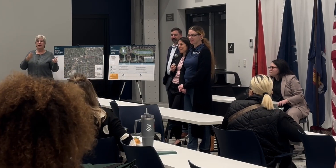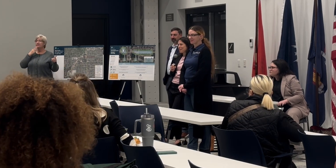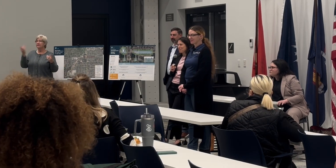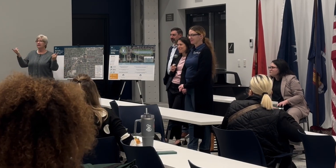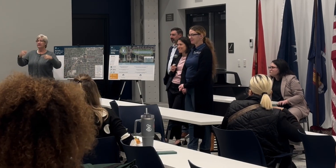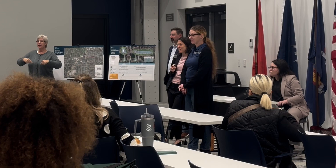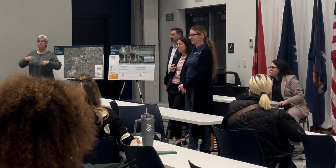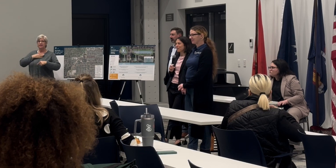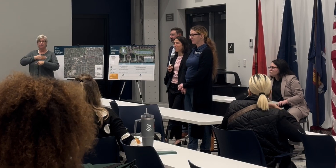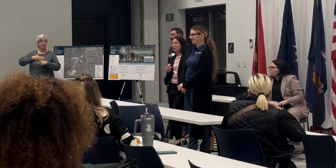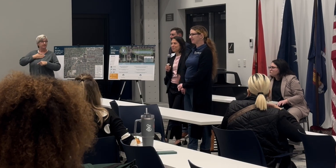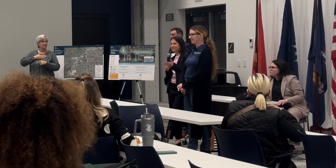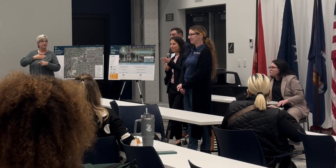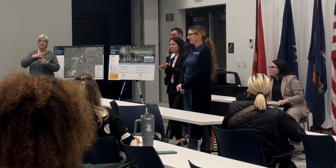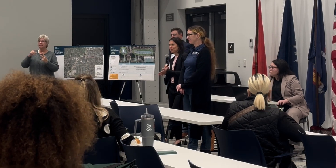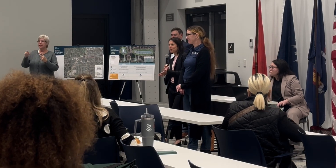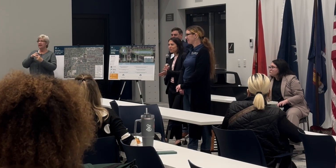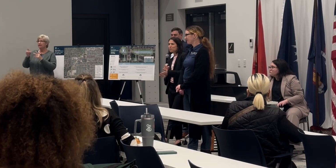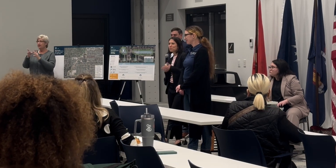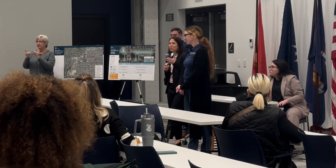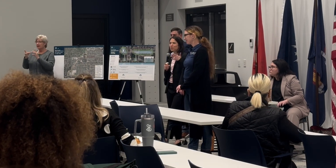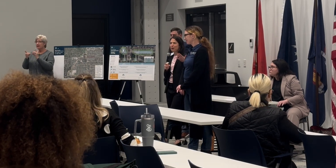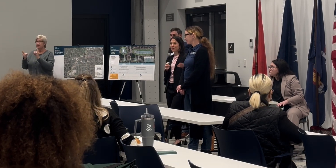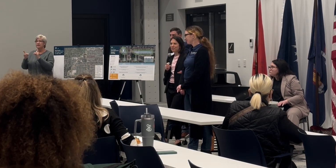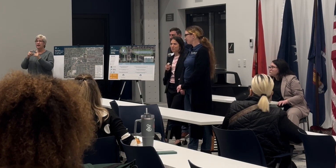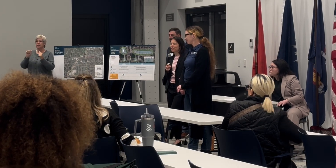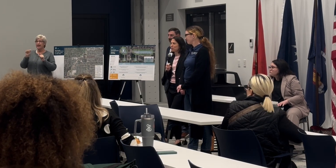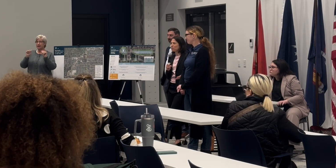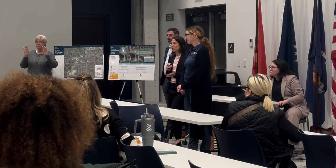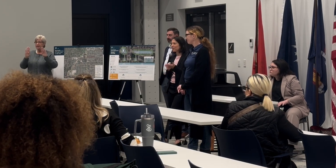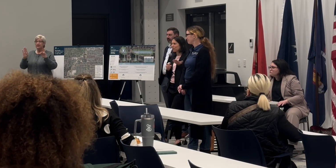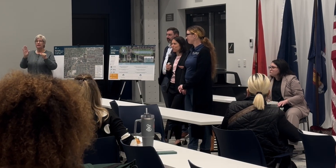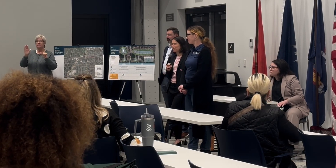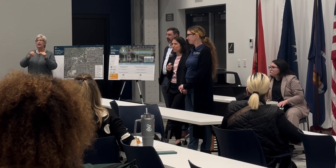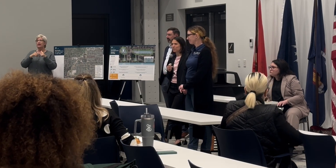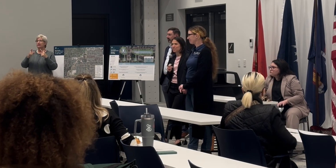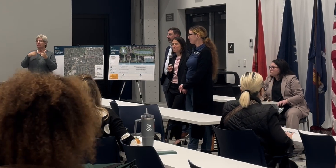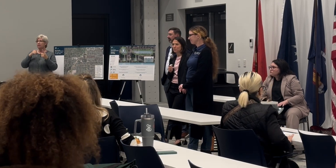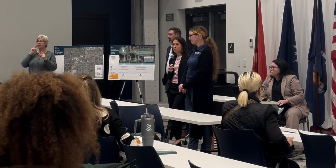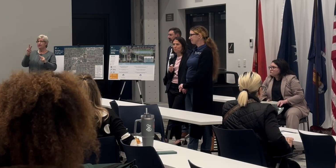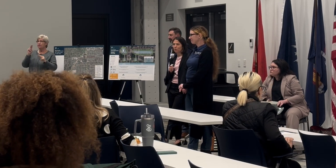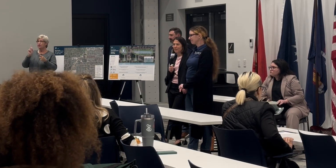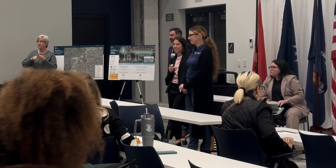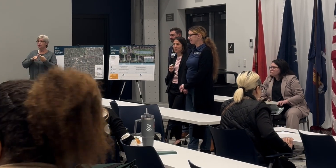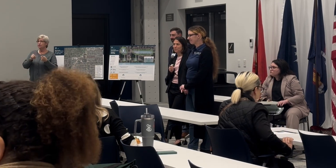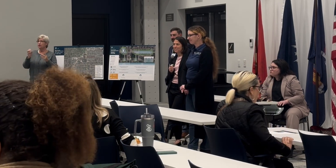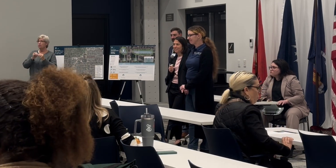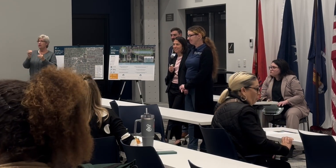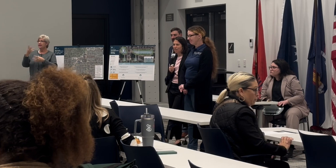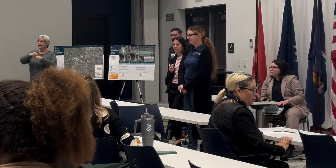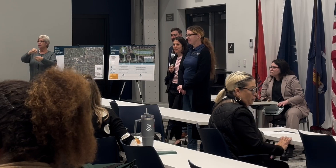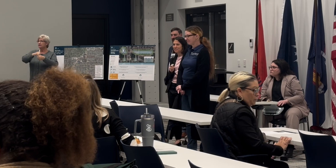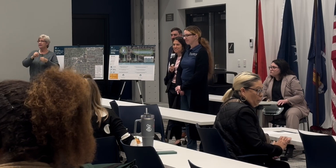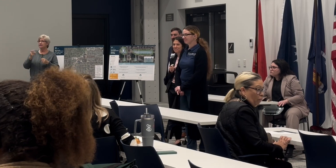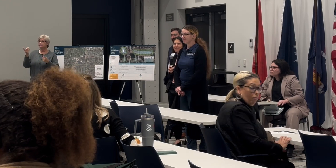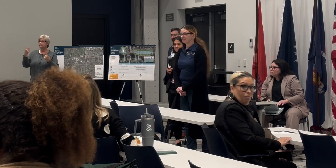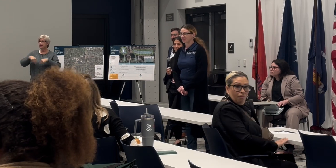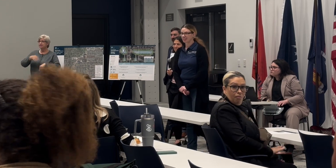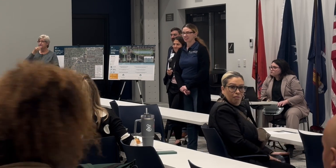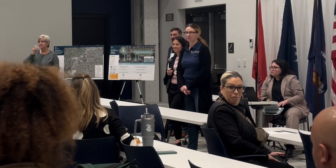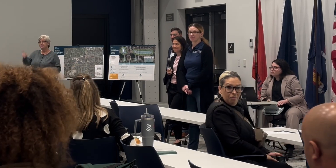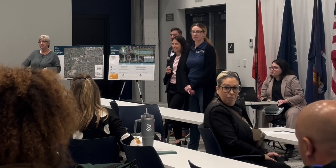everyone for coming. Please either comment on which alternative you prefer, comment on the draft scope of work, and we'll look forward to more engagement in the coming months.